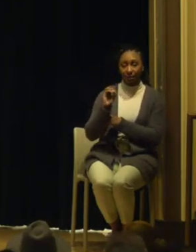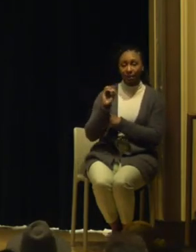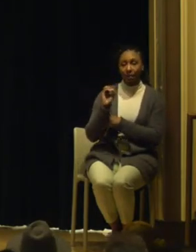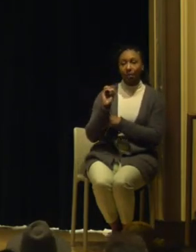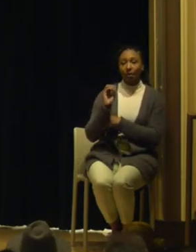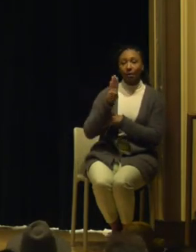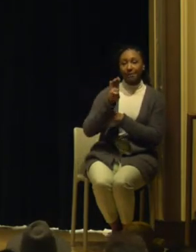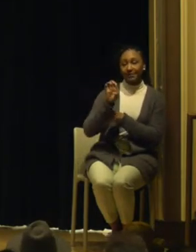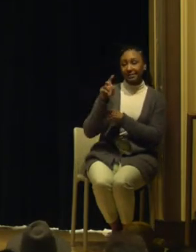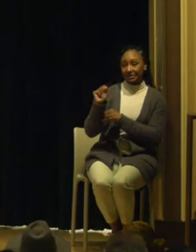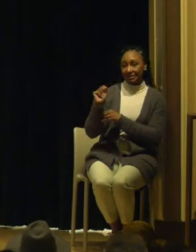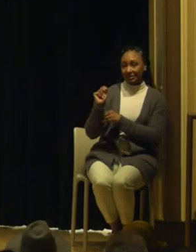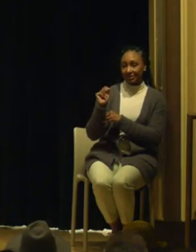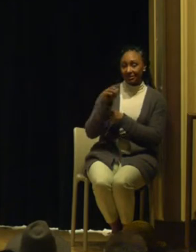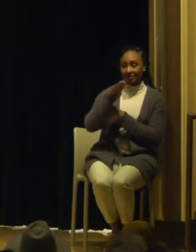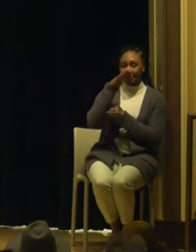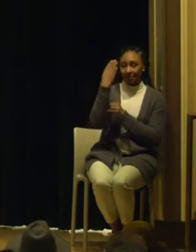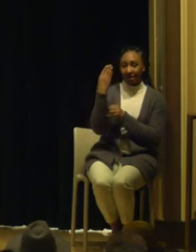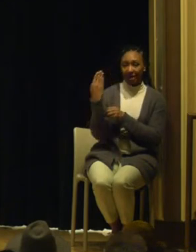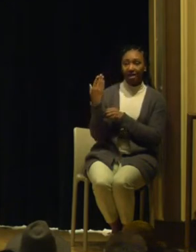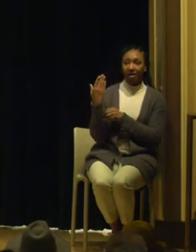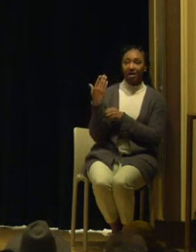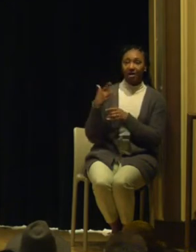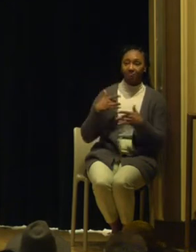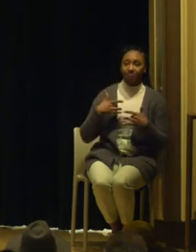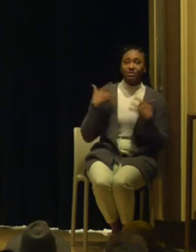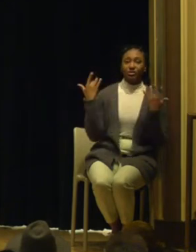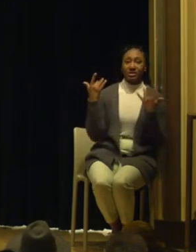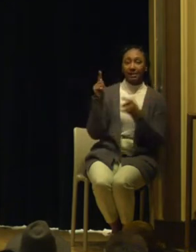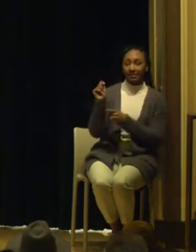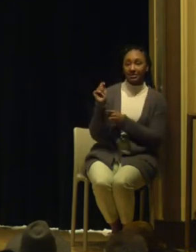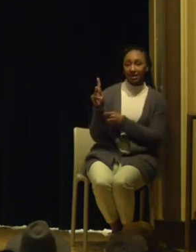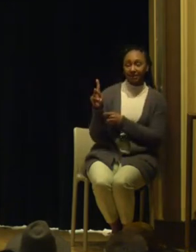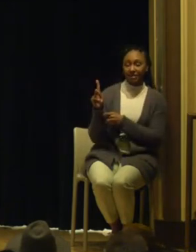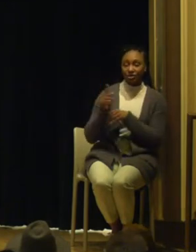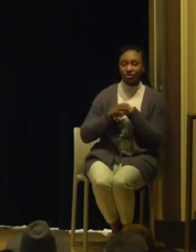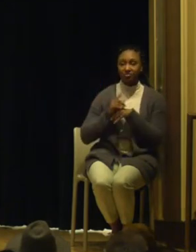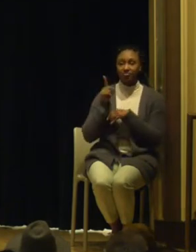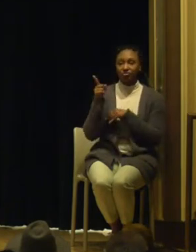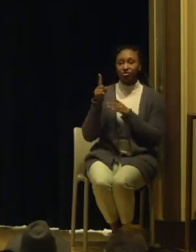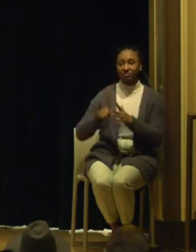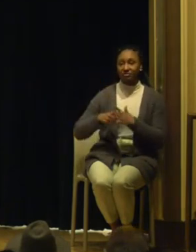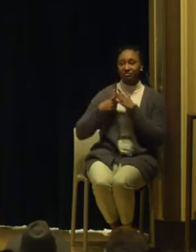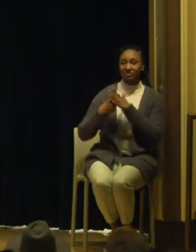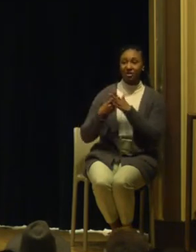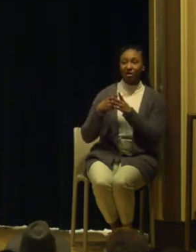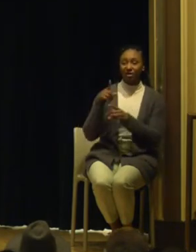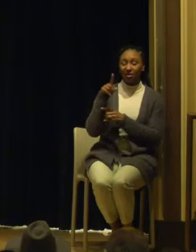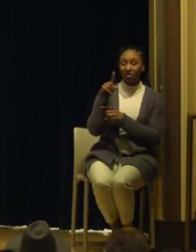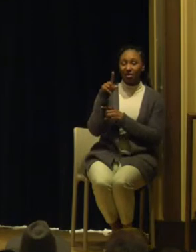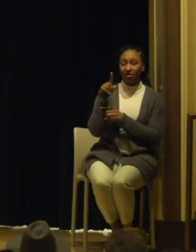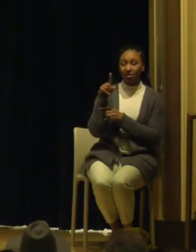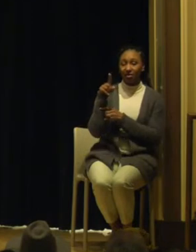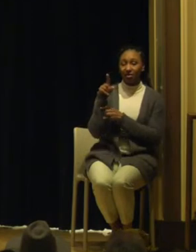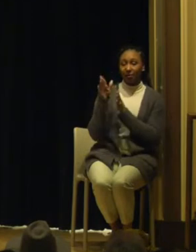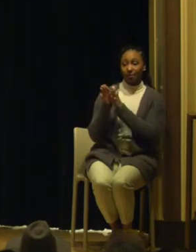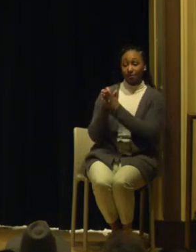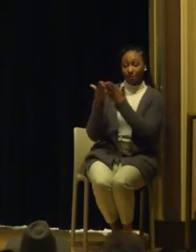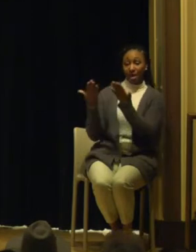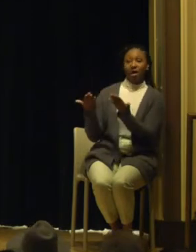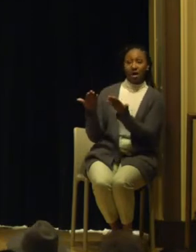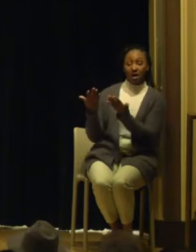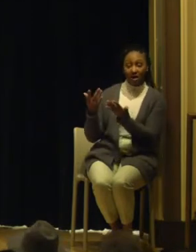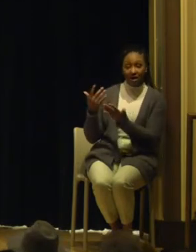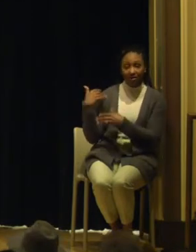in the segregated South to the head of the first Black-owned company traded on the New York Stock Exchange. So what a